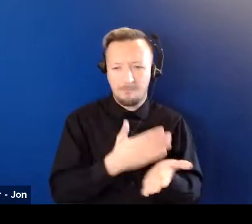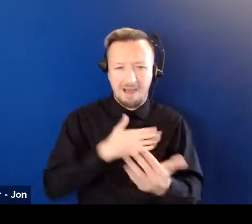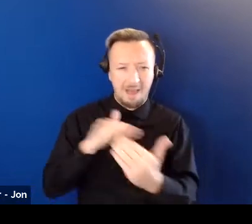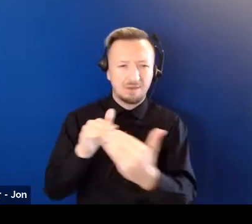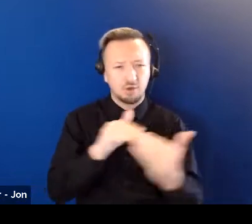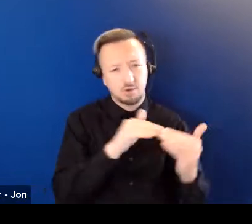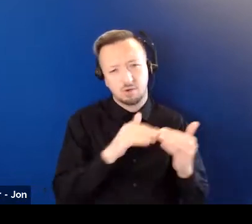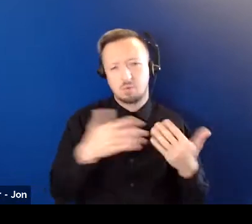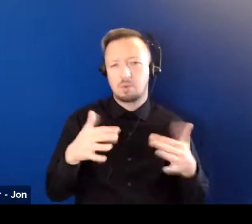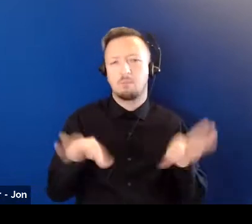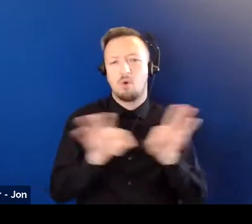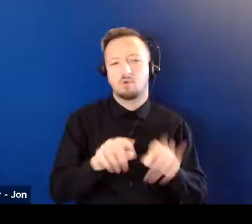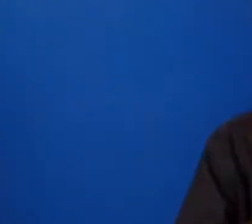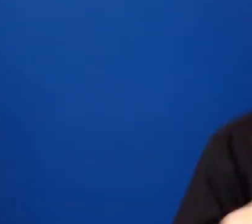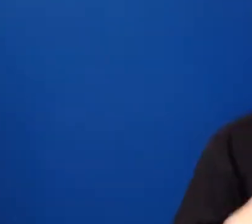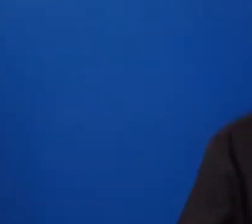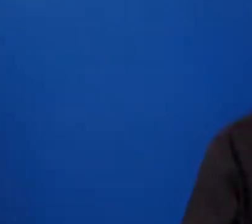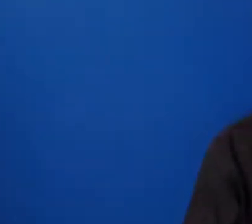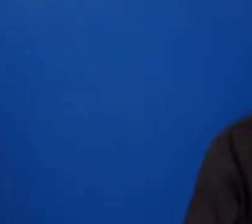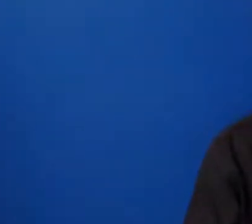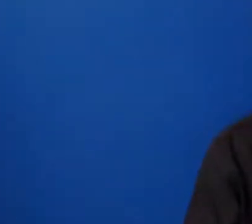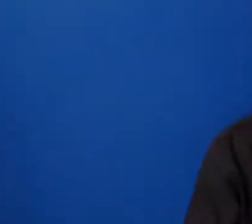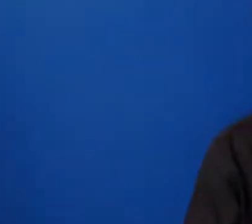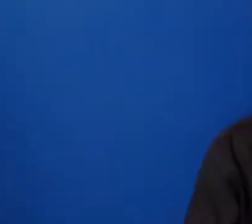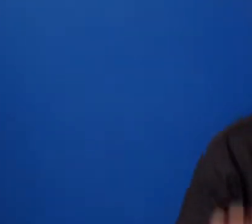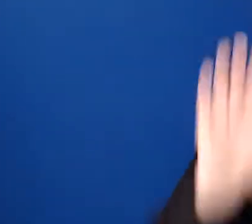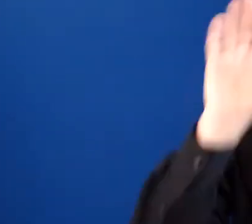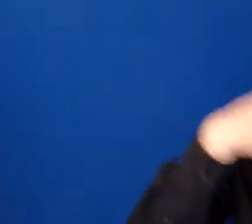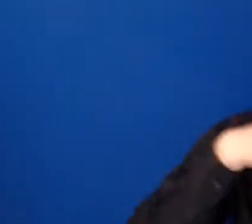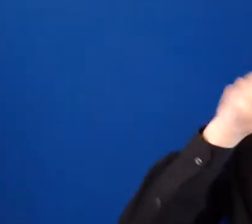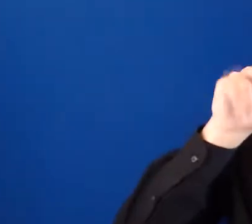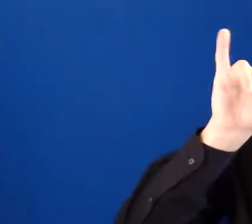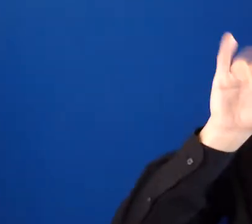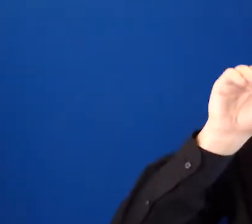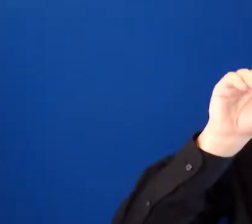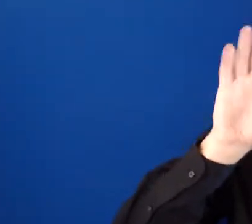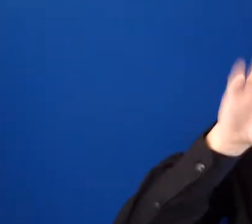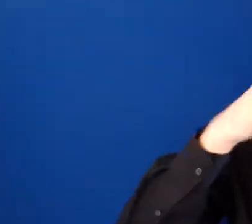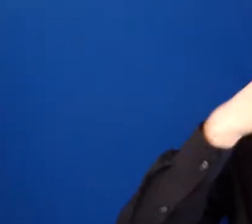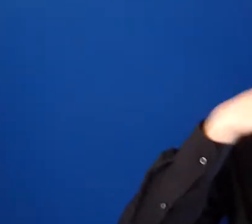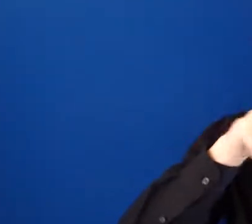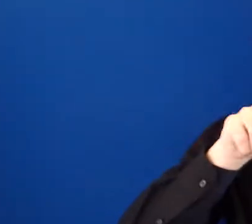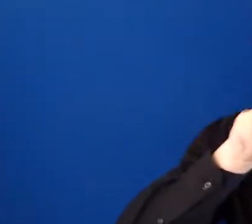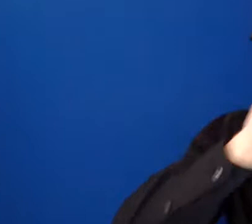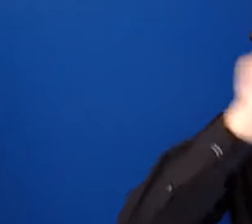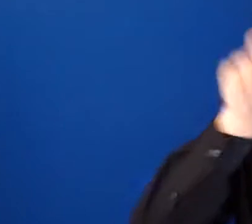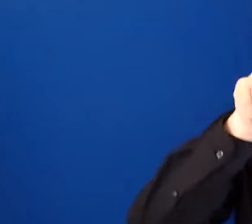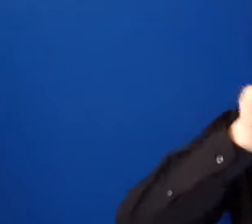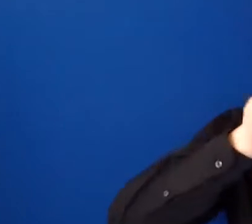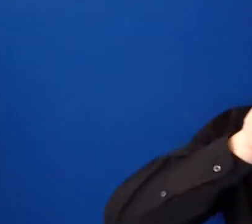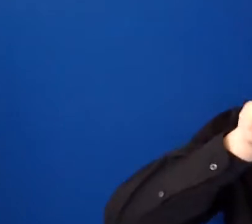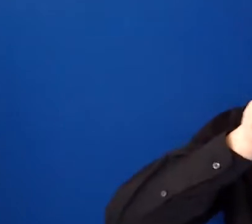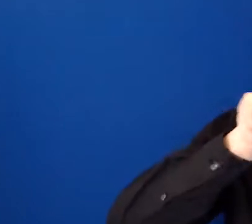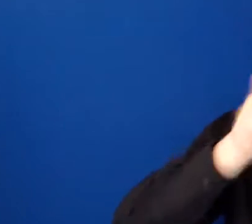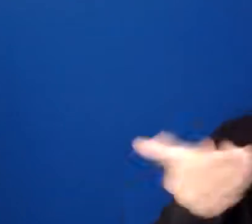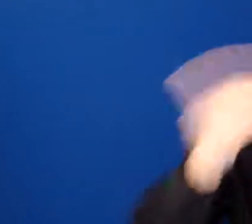me. Hey, this is Kim. Can you repeat what the overall question is? There's a few that joined